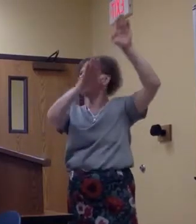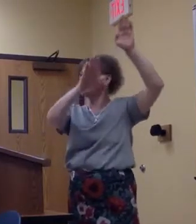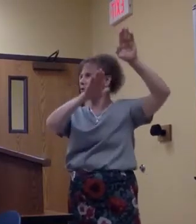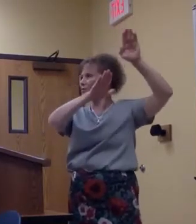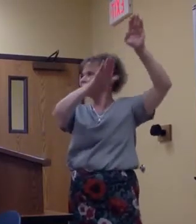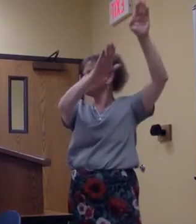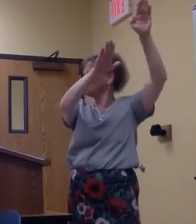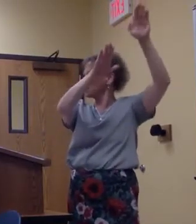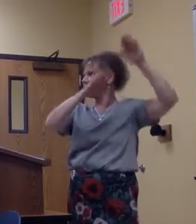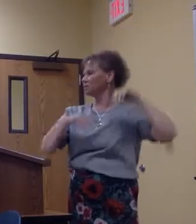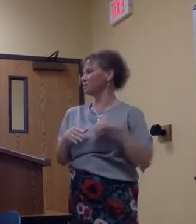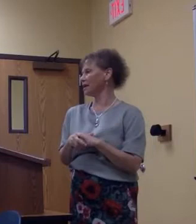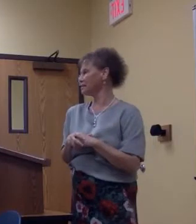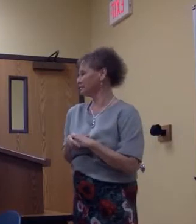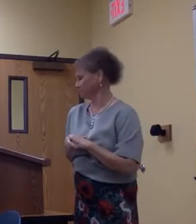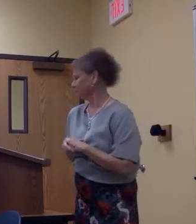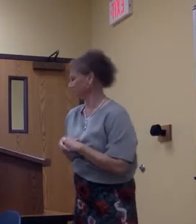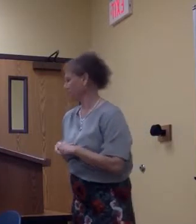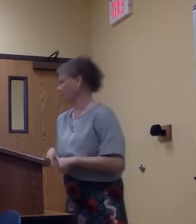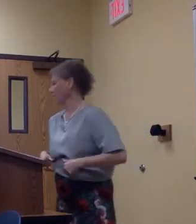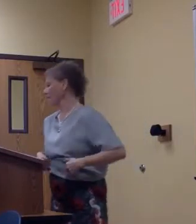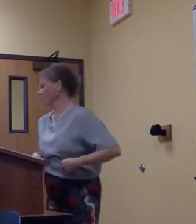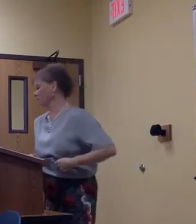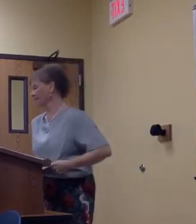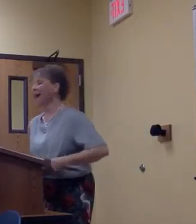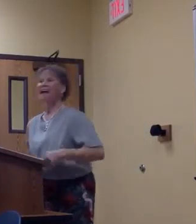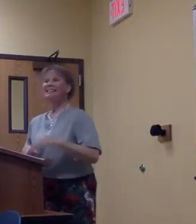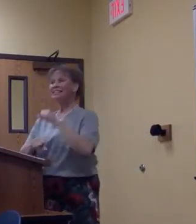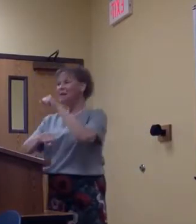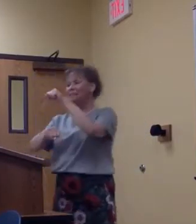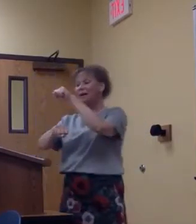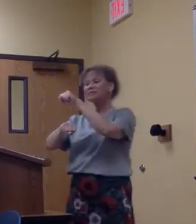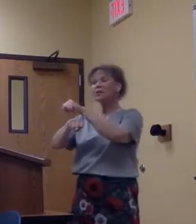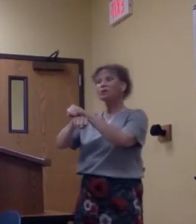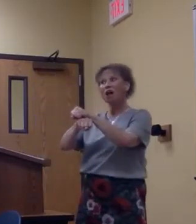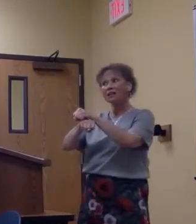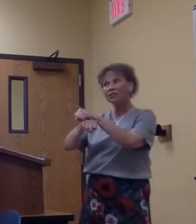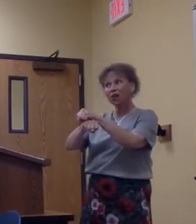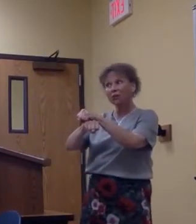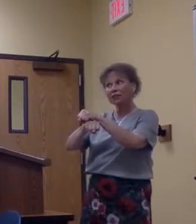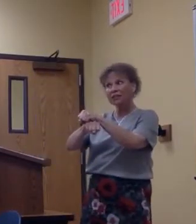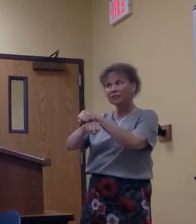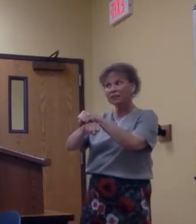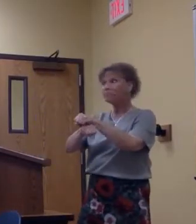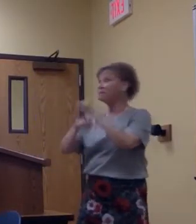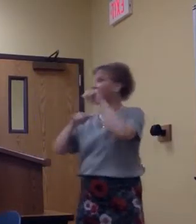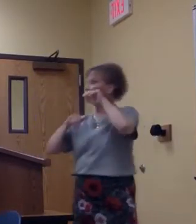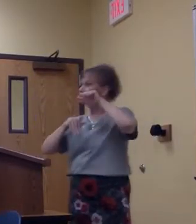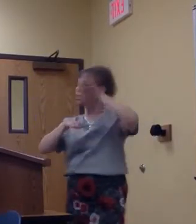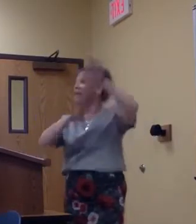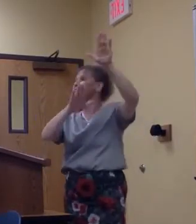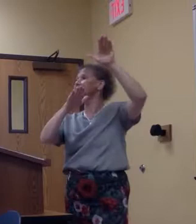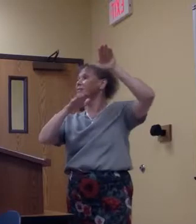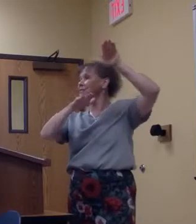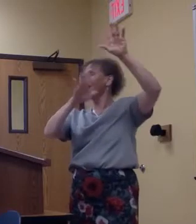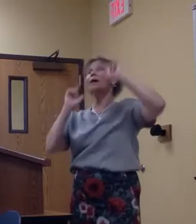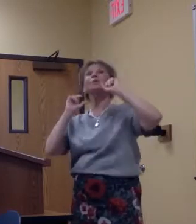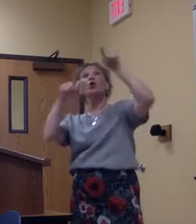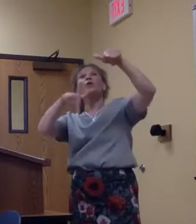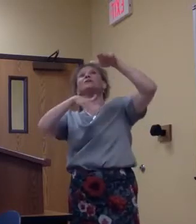shape that you're drawing with your hands, right? Mountain. Sometimes they will not start with this. Sometimes they will just, I'm going